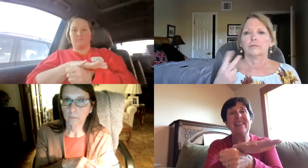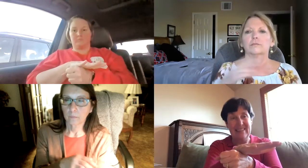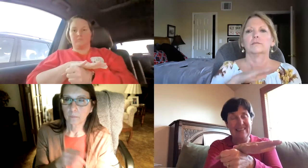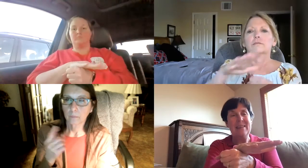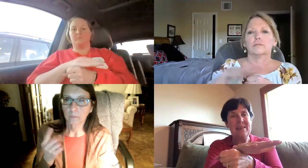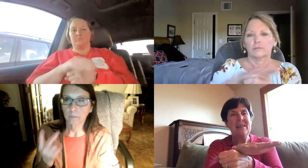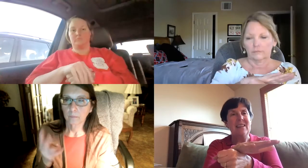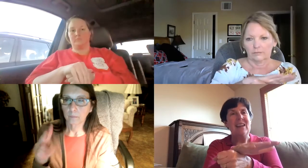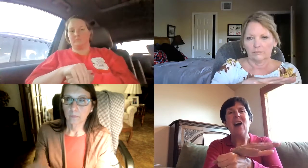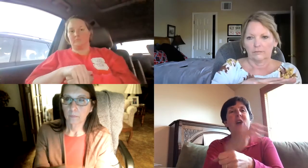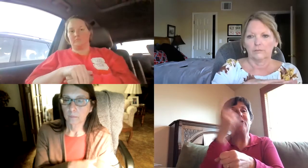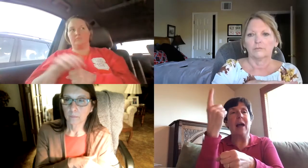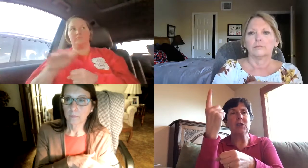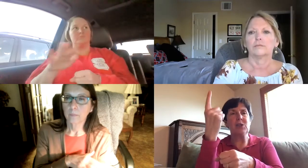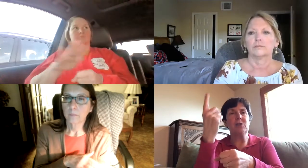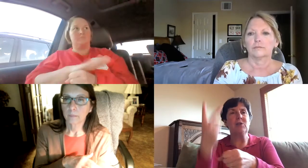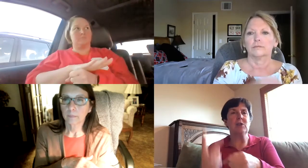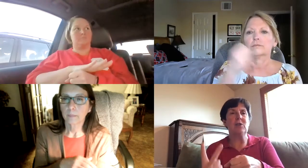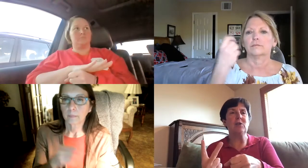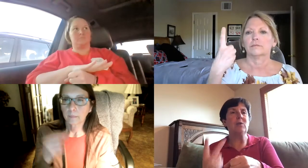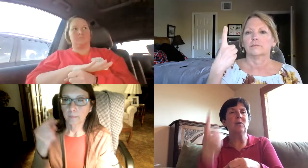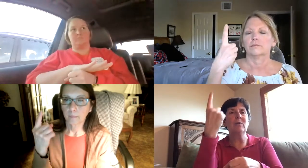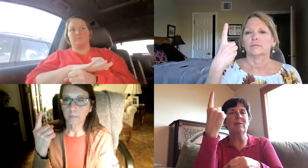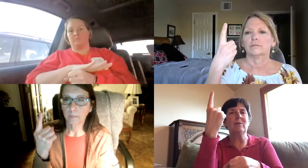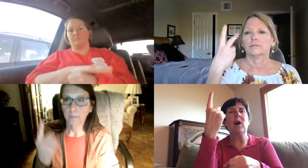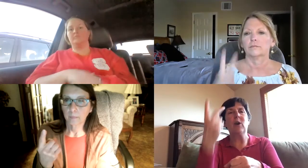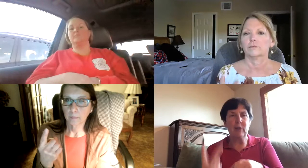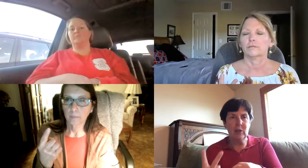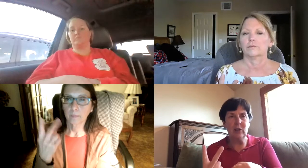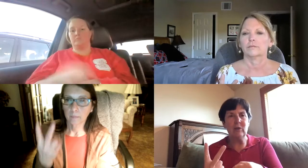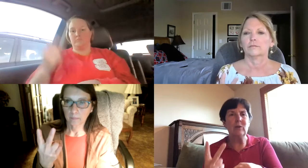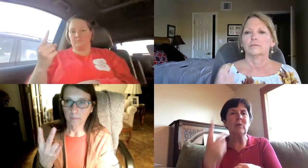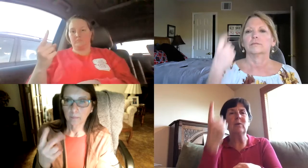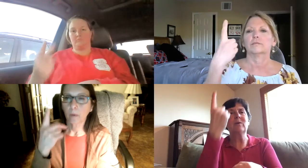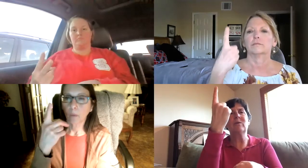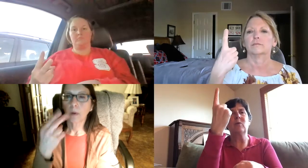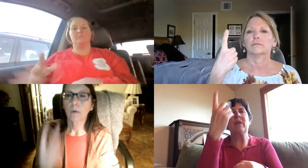empty. Yeah, all fractions you just do 1/2,